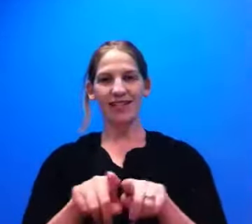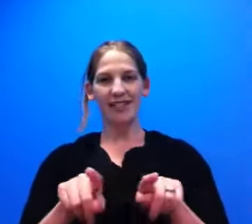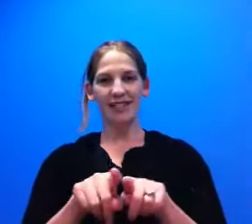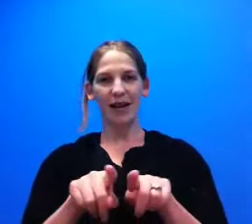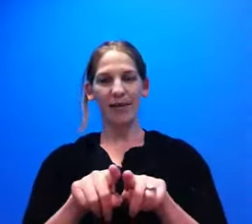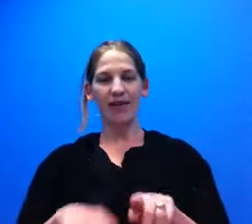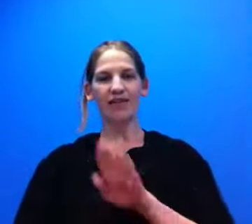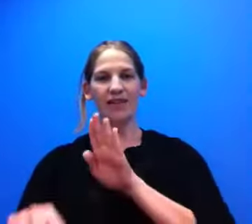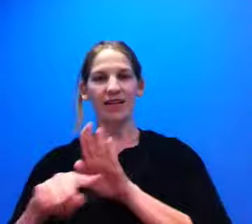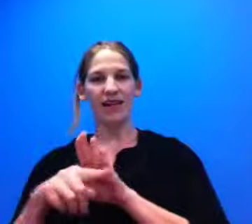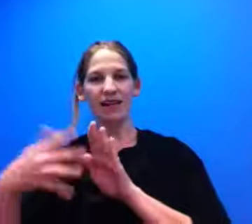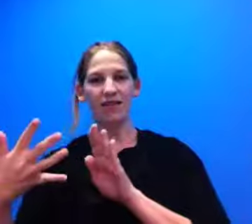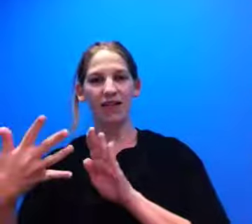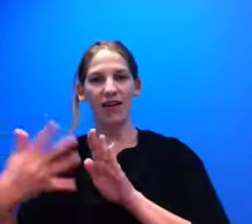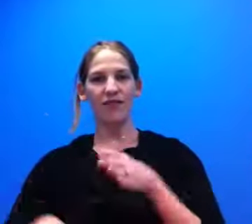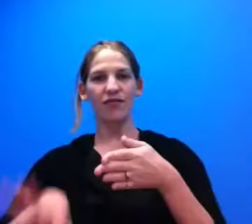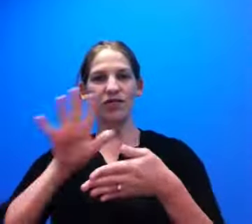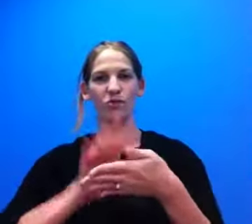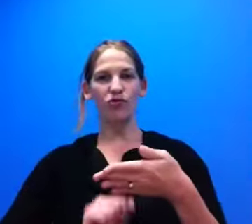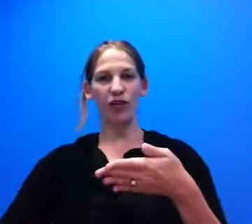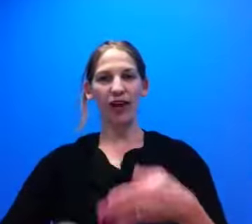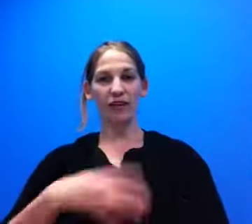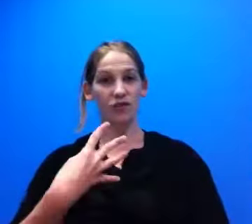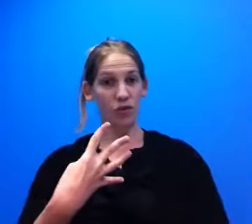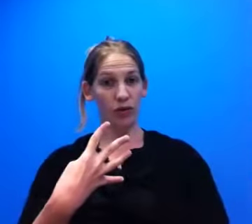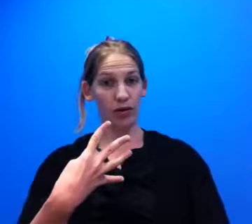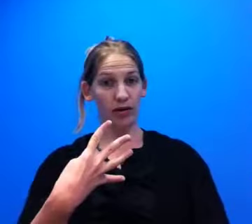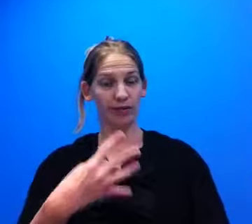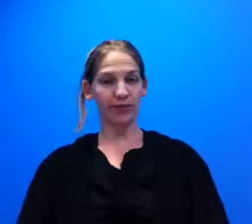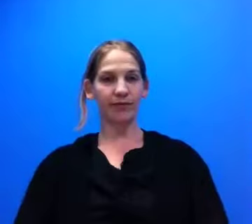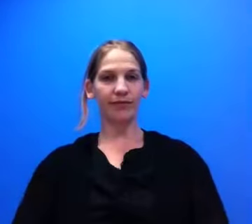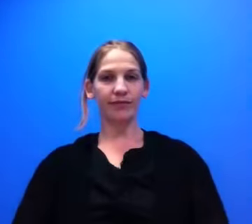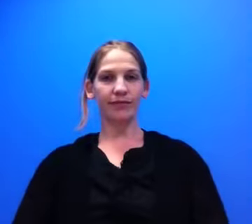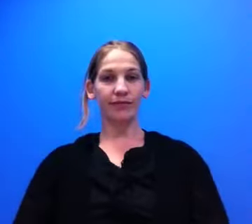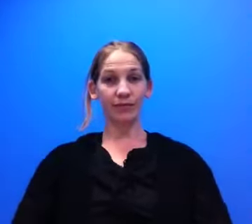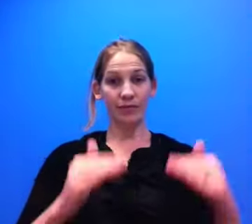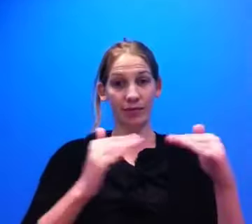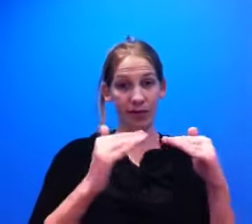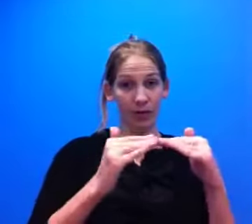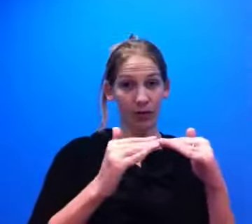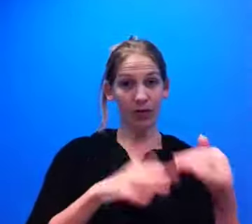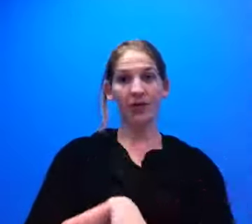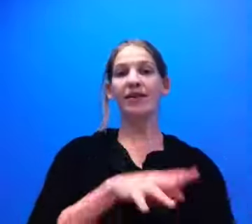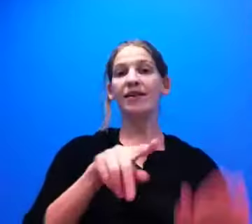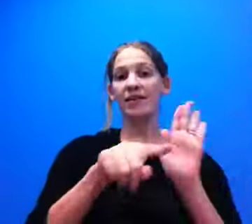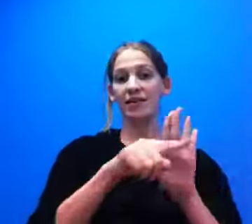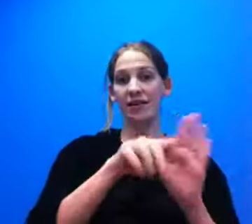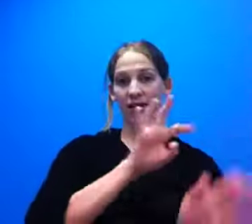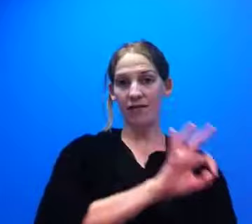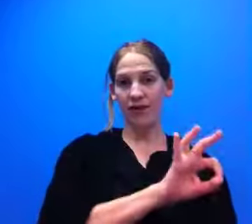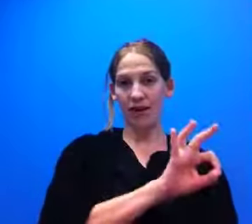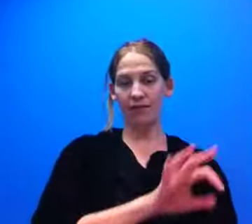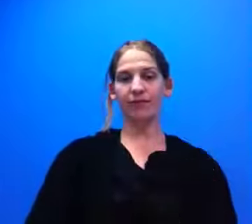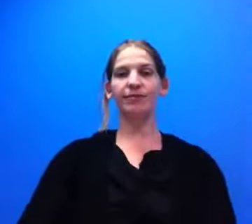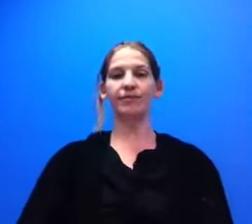subtract 4, right? Which gives what result? Negative 9. Negative 9. Very good, Charlie. So,